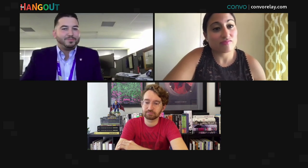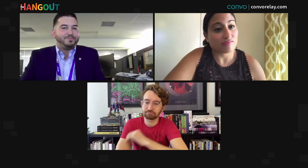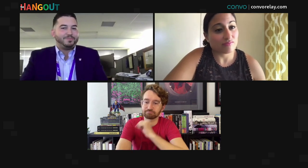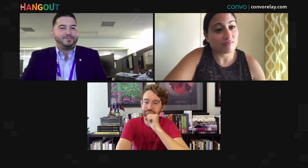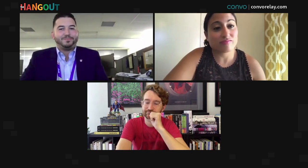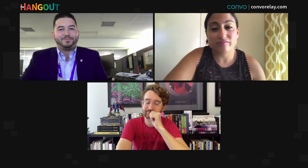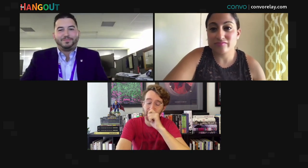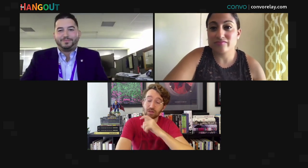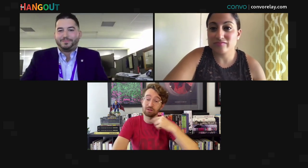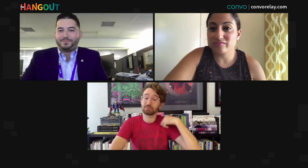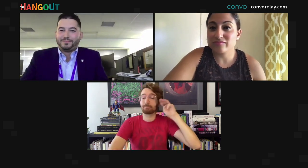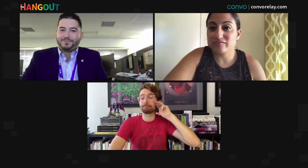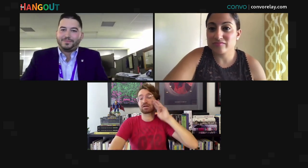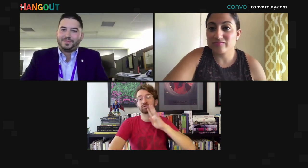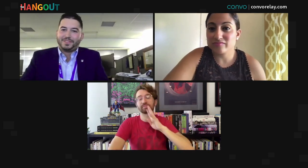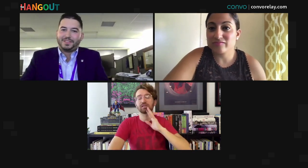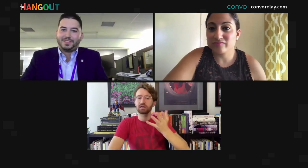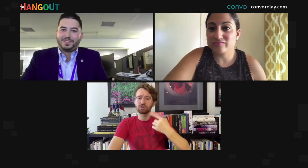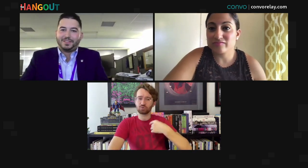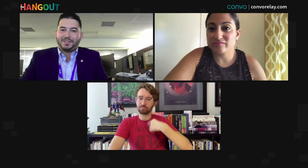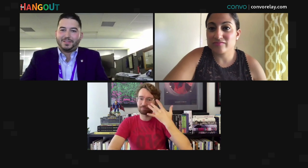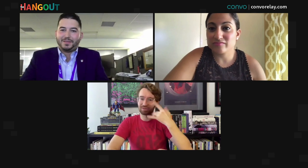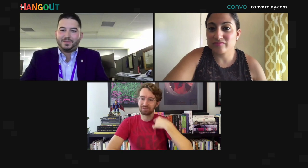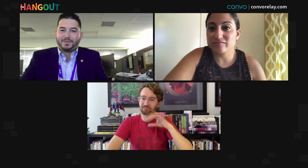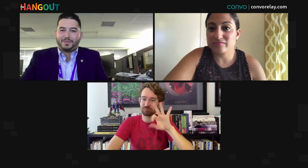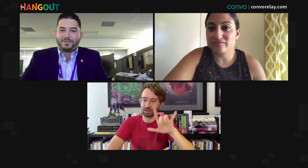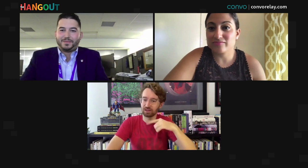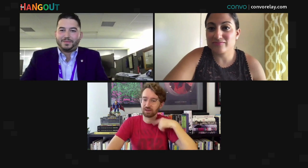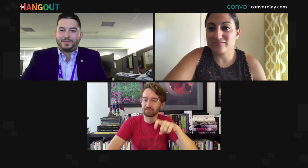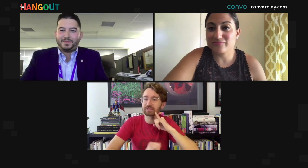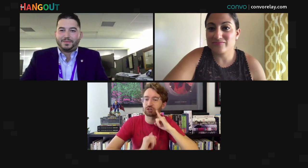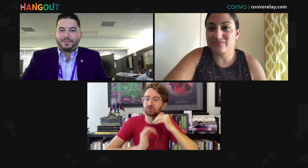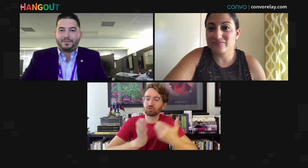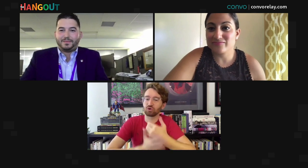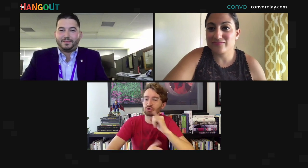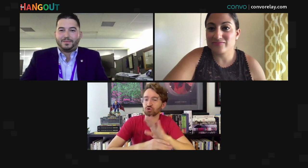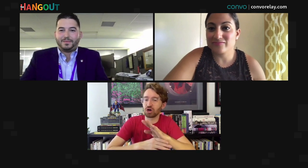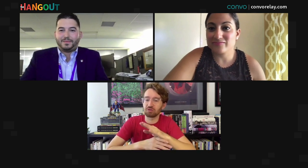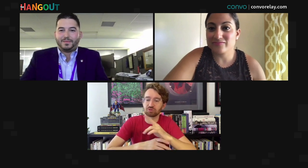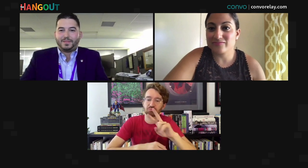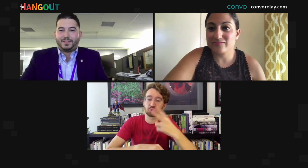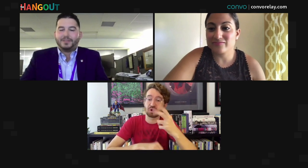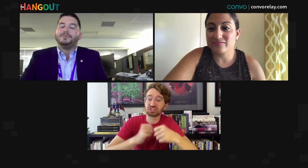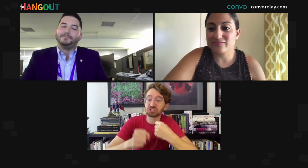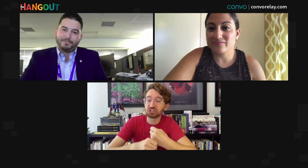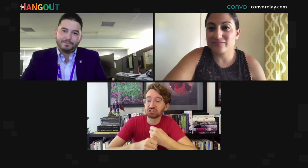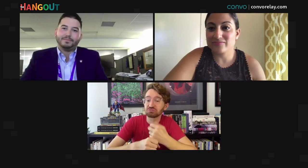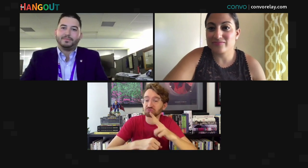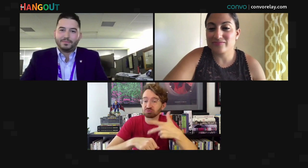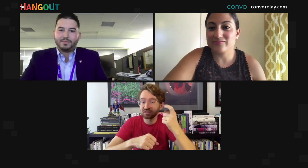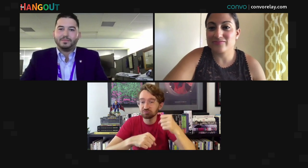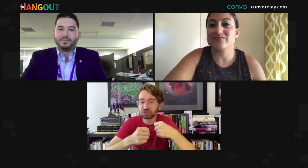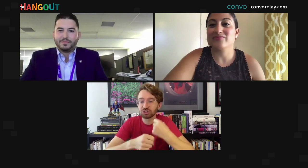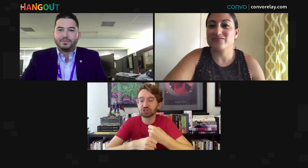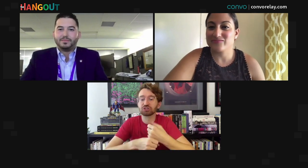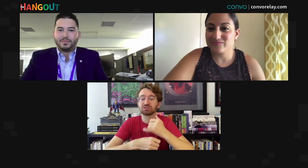conversation rather than allow them to make assumptions. And that's where I got where I am. This is Michael speaking. For freelance